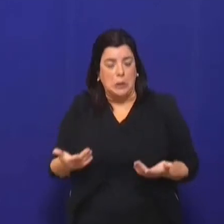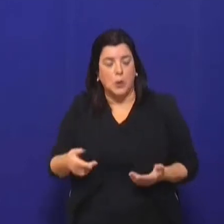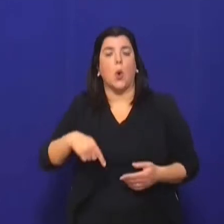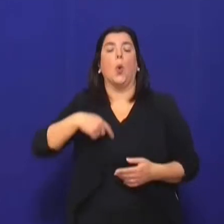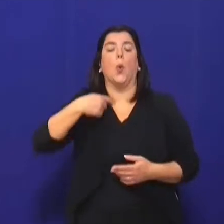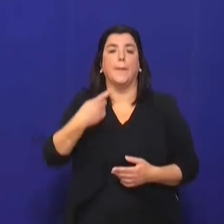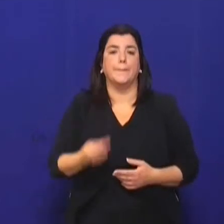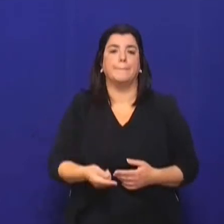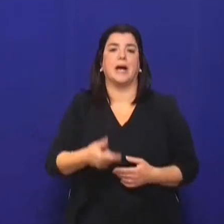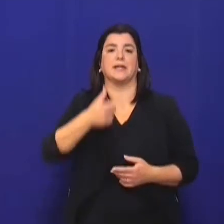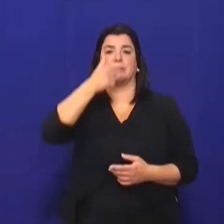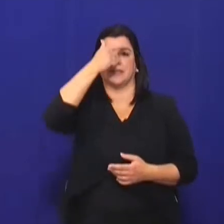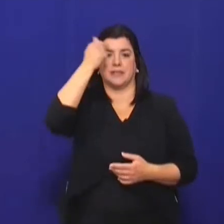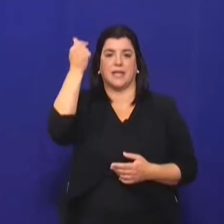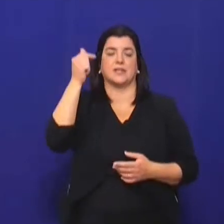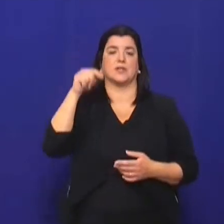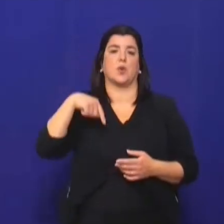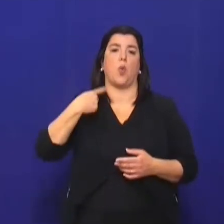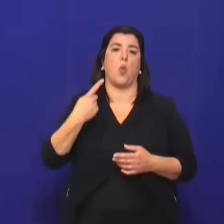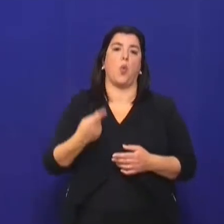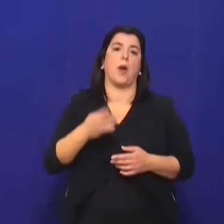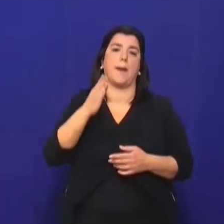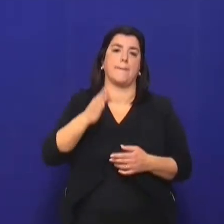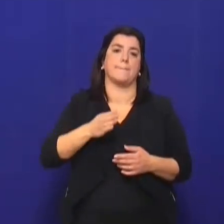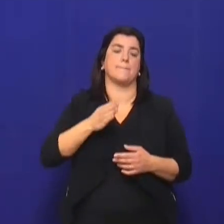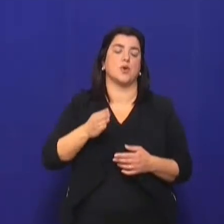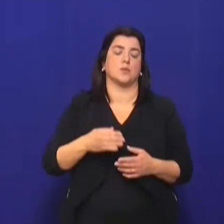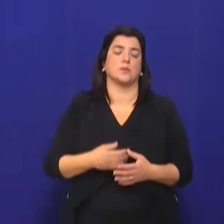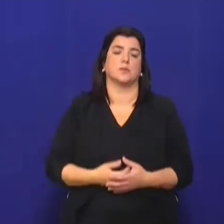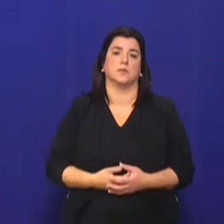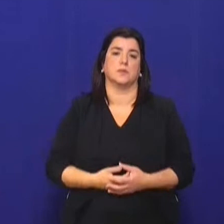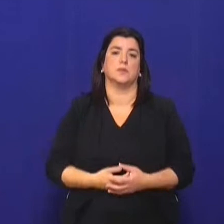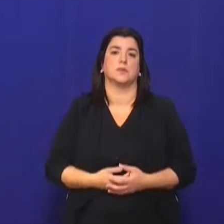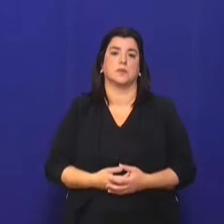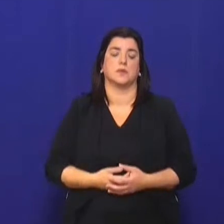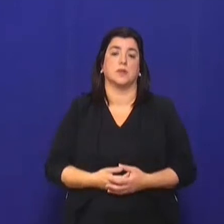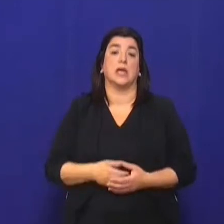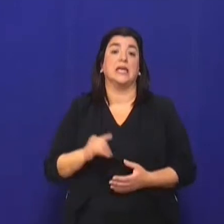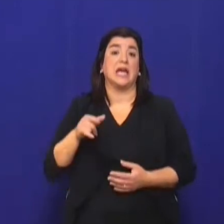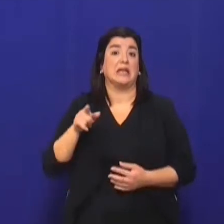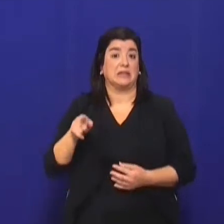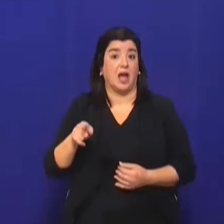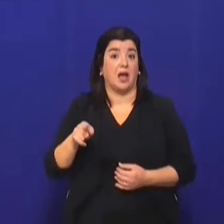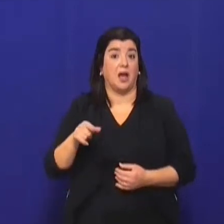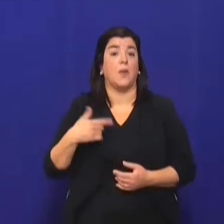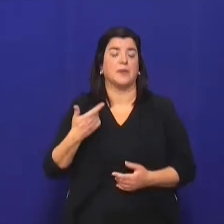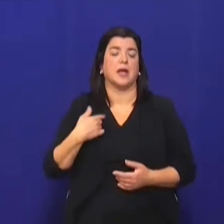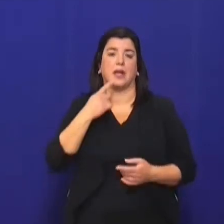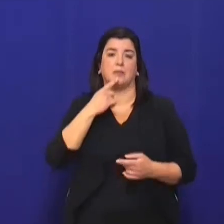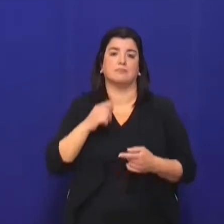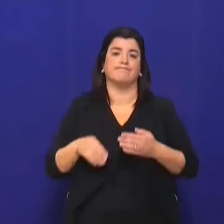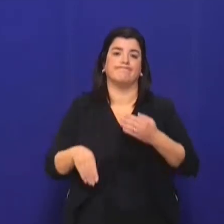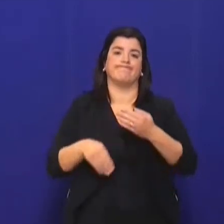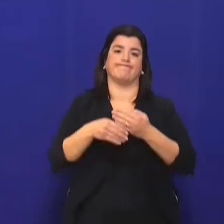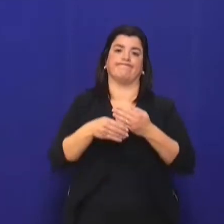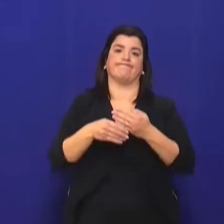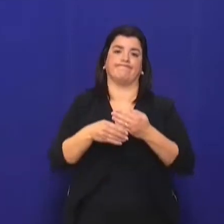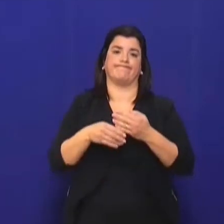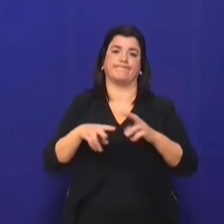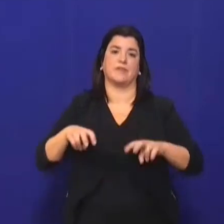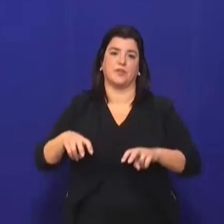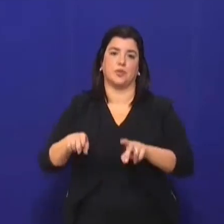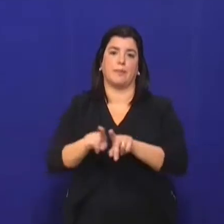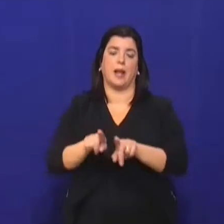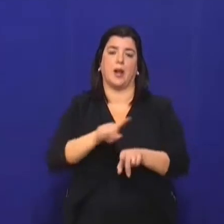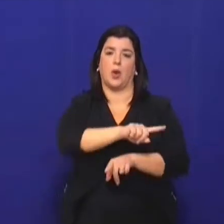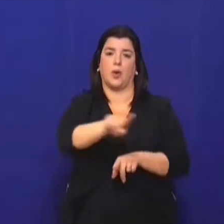indikat li inti anke tista' tagħmel it-test wara li persuna jkun imut. U dawk jekk jiġri hekk imbagħad ikunu qegħdin ukoll jiġu investigati